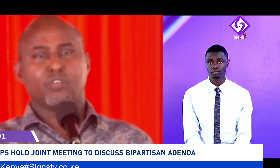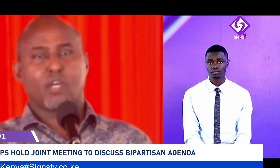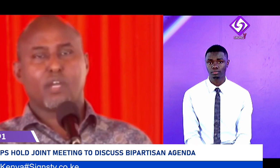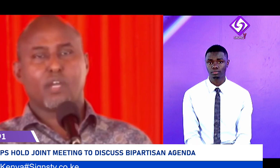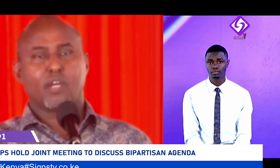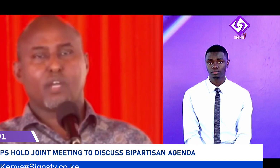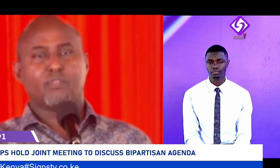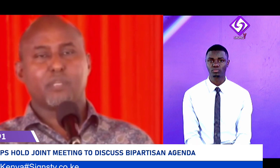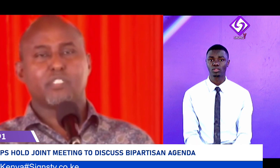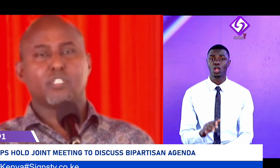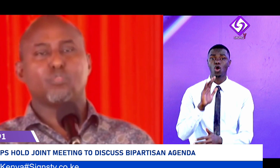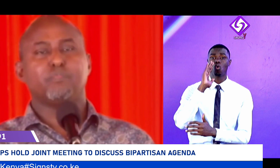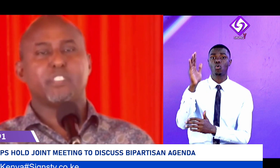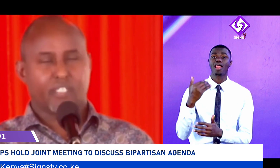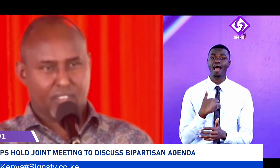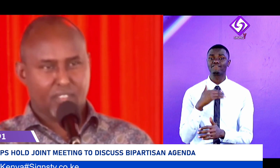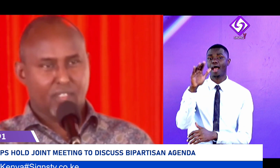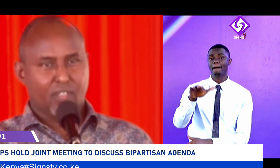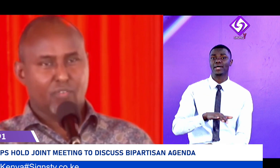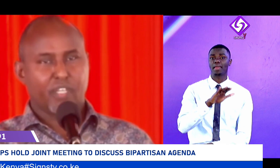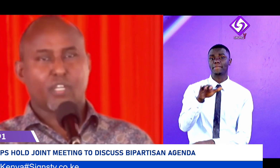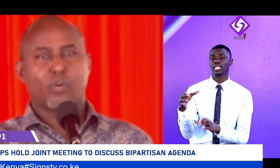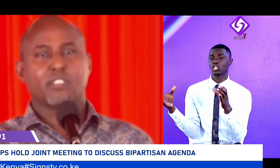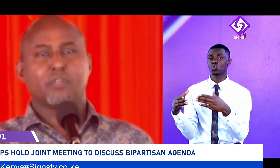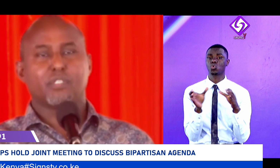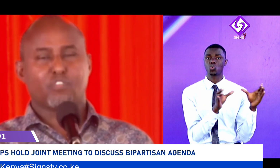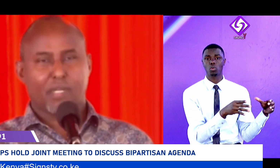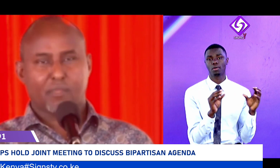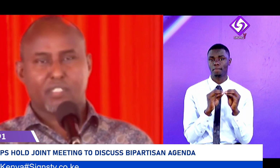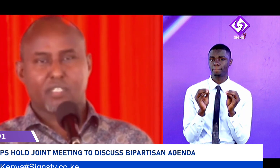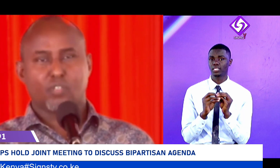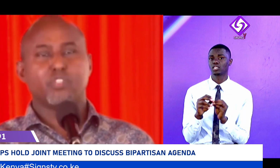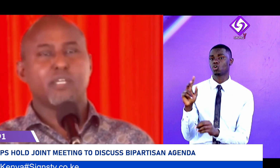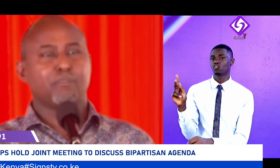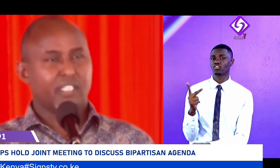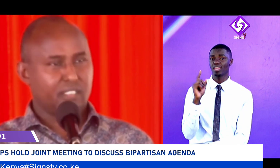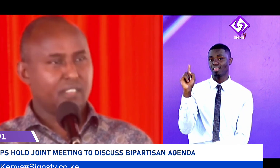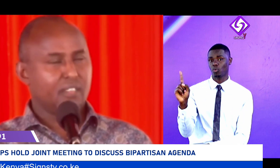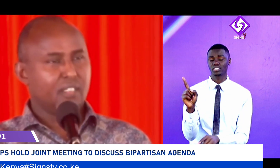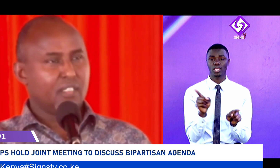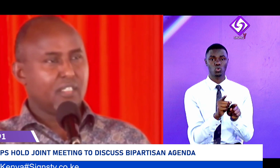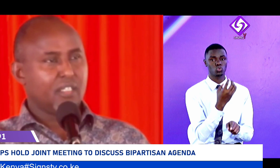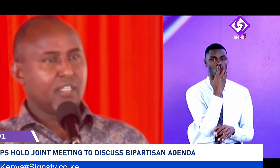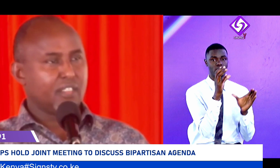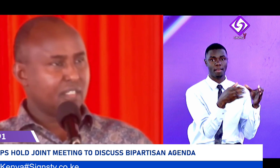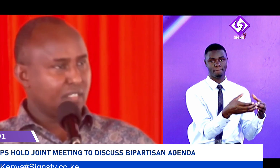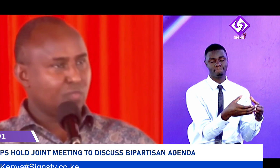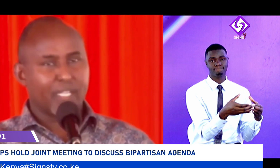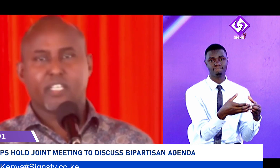We are going to have a parliamentary group meeting of Kenya Kwanza members of parliament and ODM party on